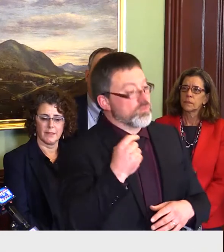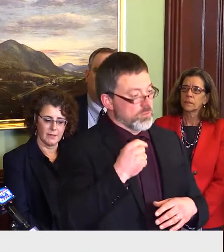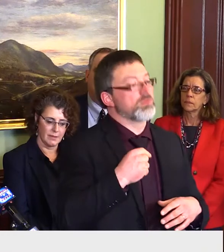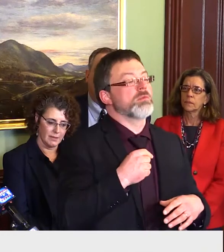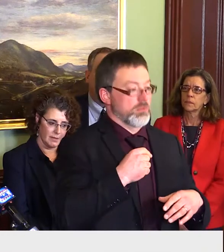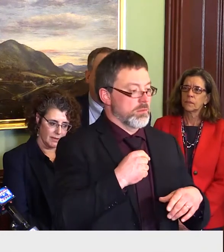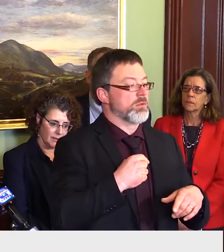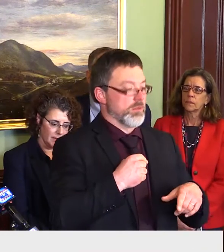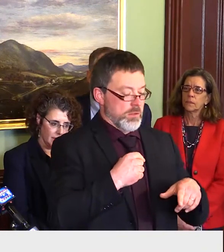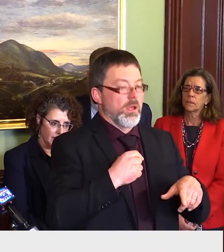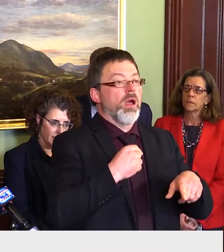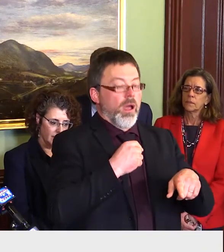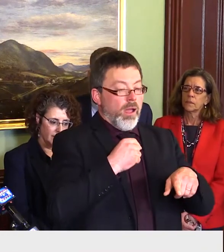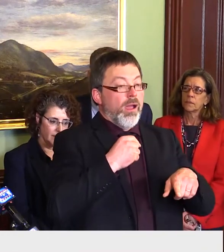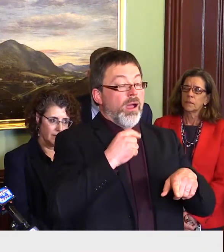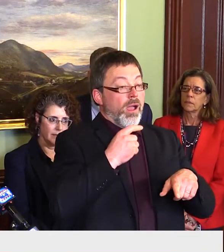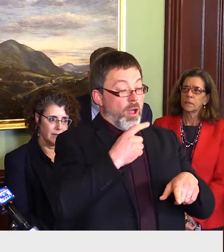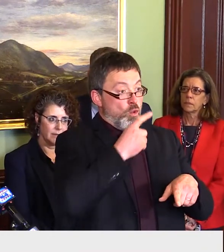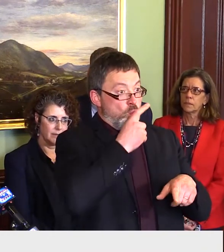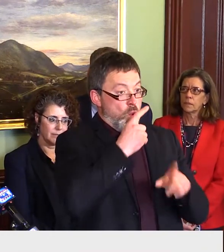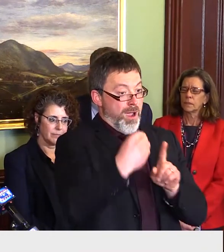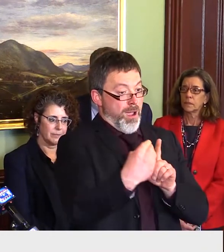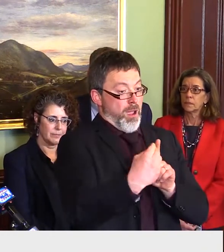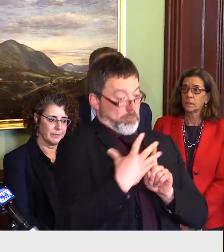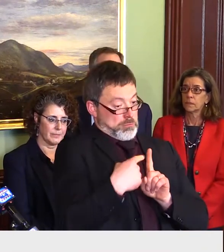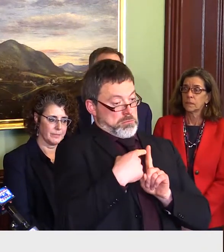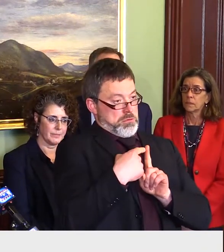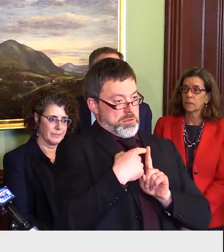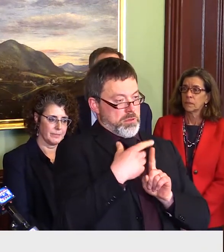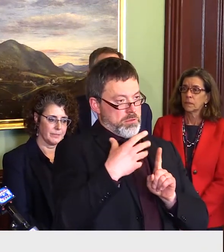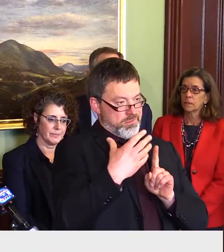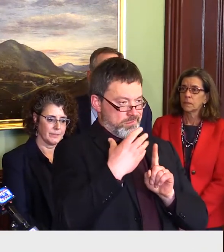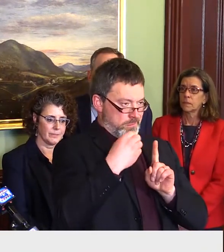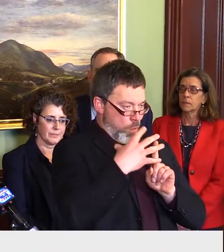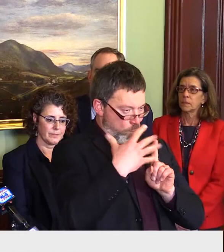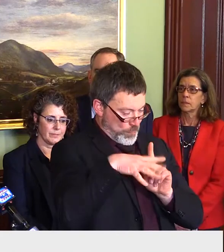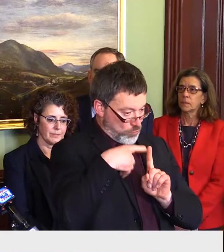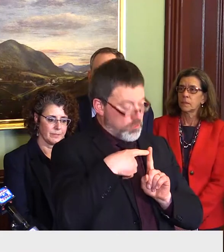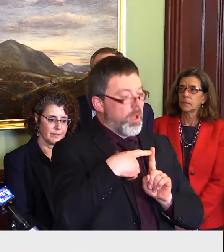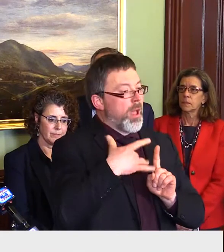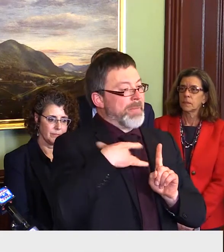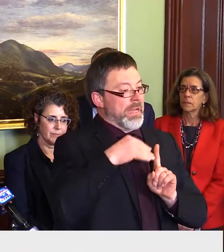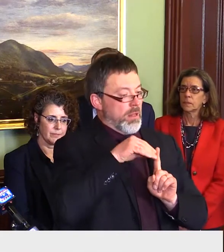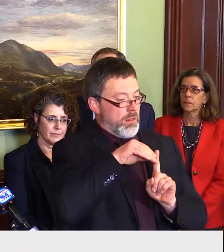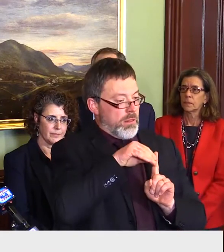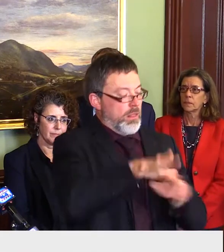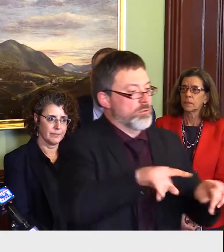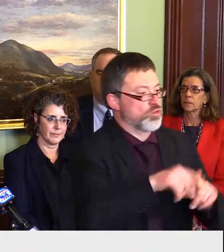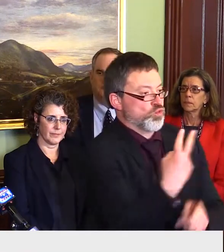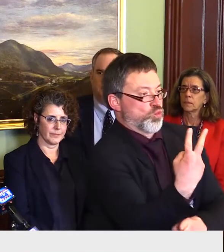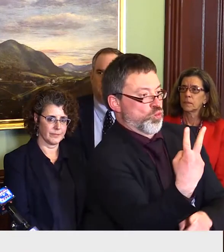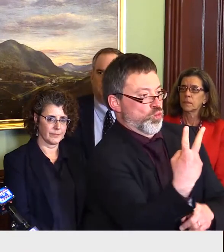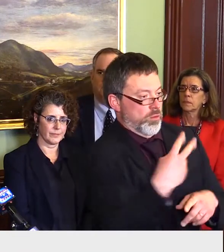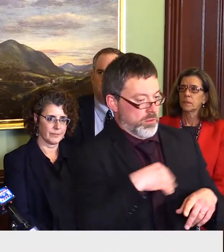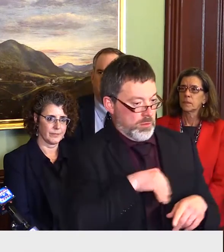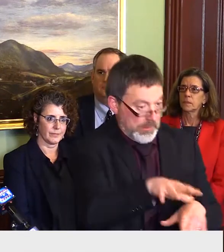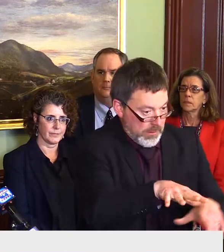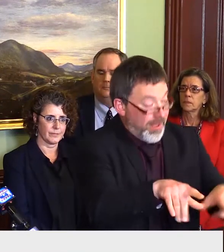that the virus is transmitted by respiratory droplets, and the distance is about